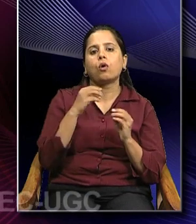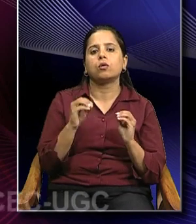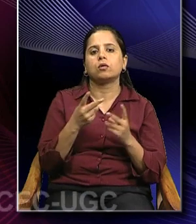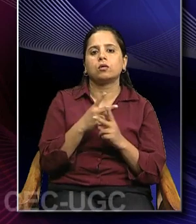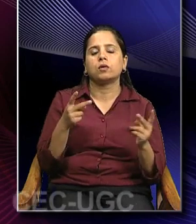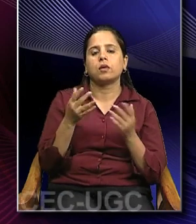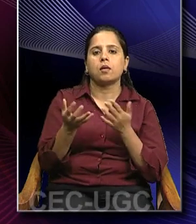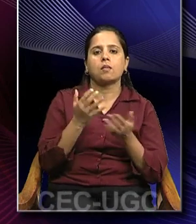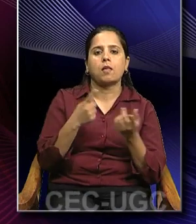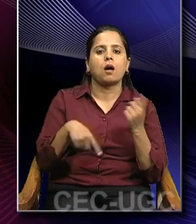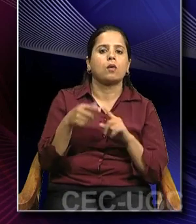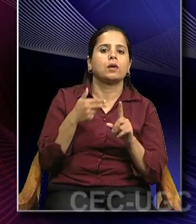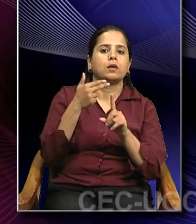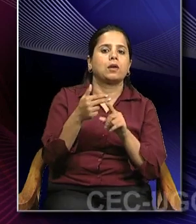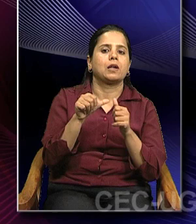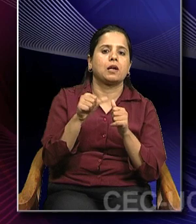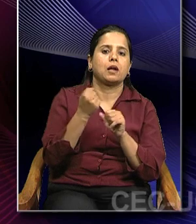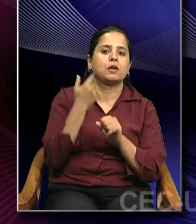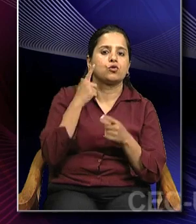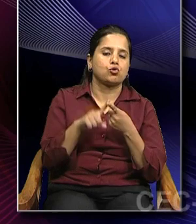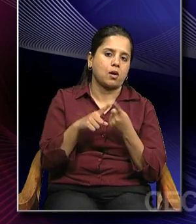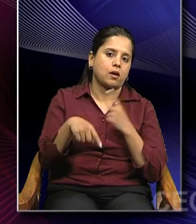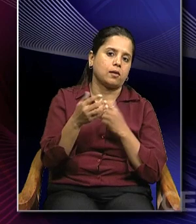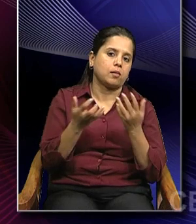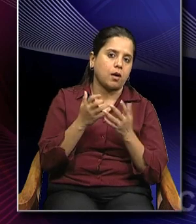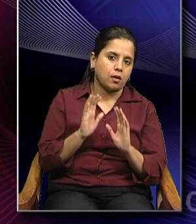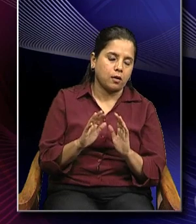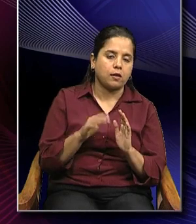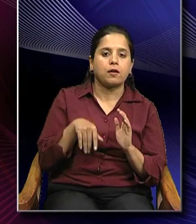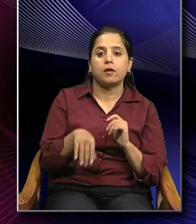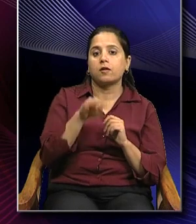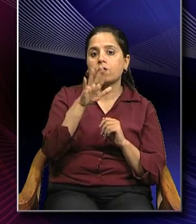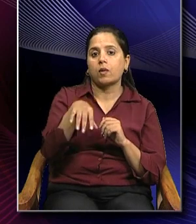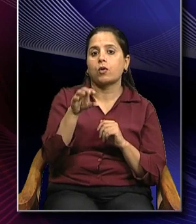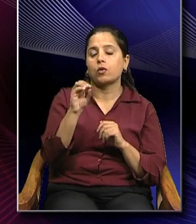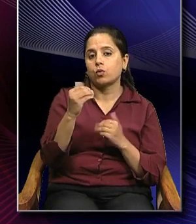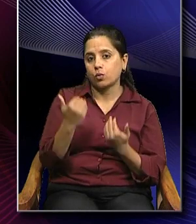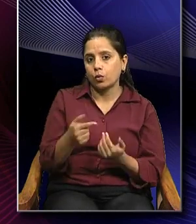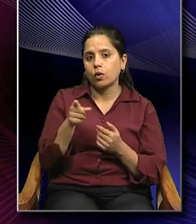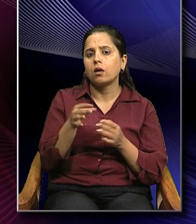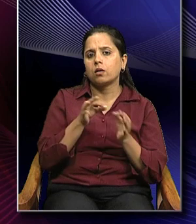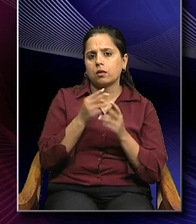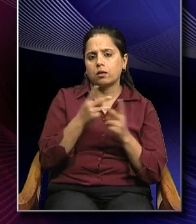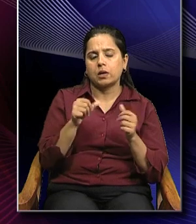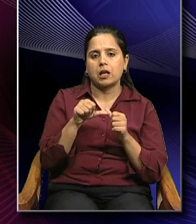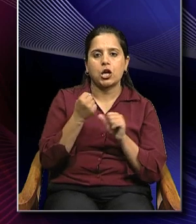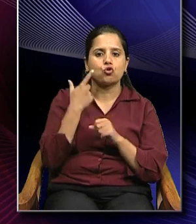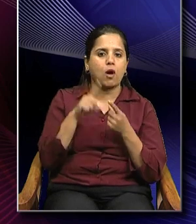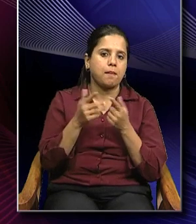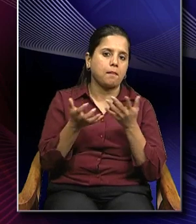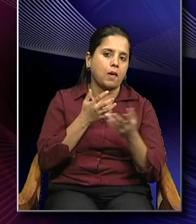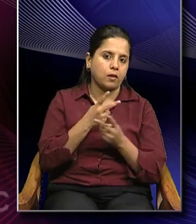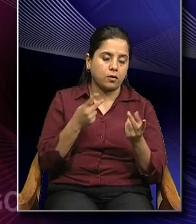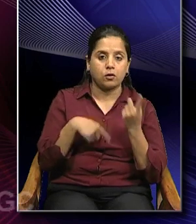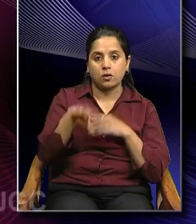a marketing which is called as agile marketing. So, marketing 5.0 is well defined by the term agile marketing. So,